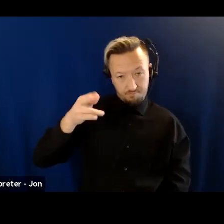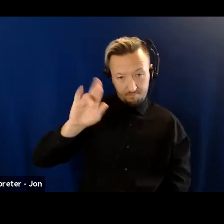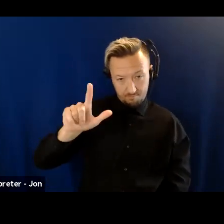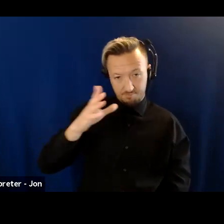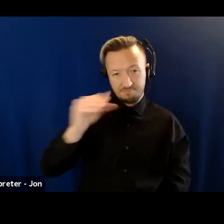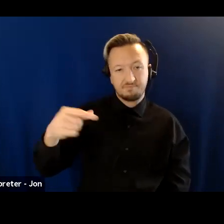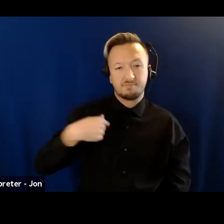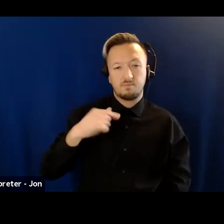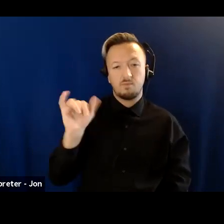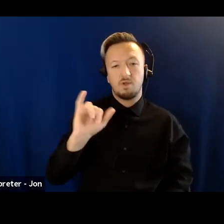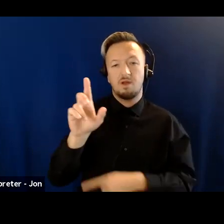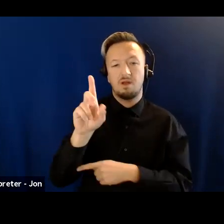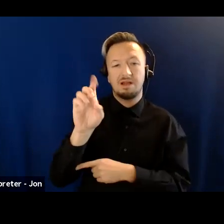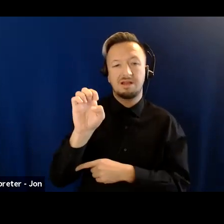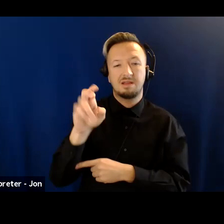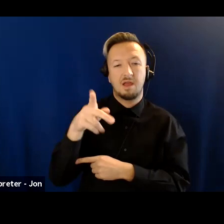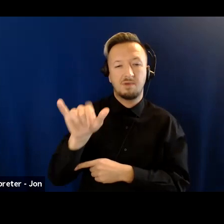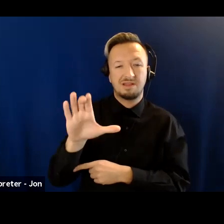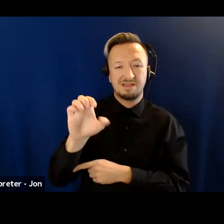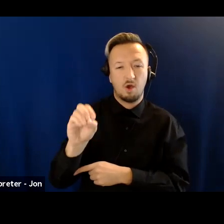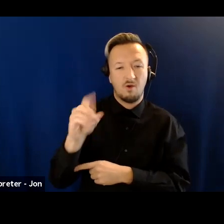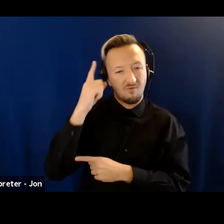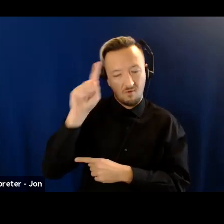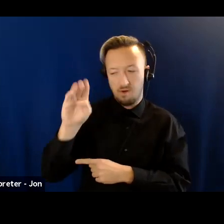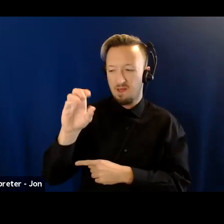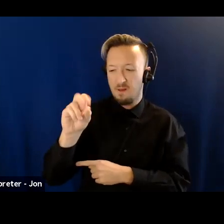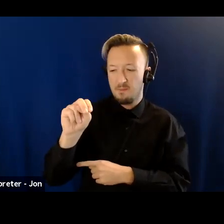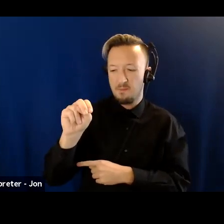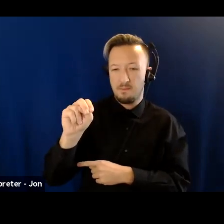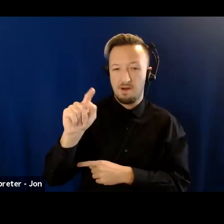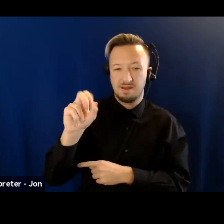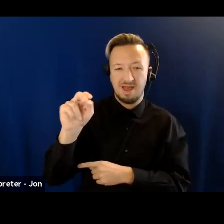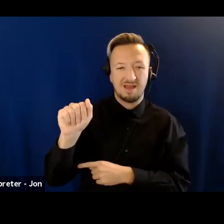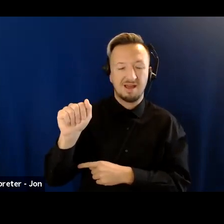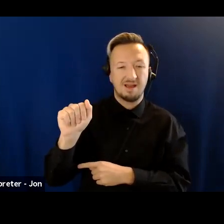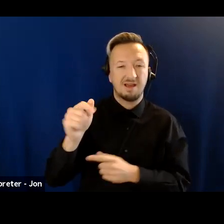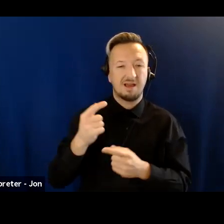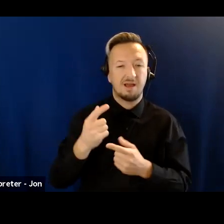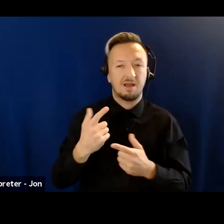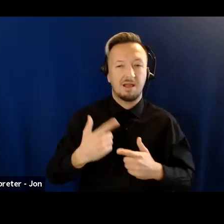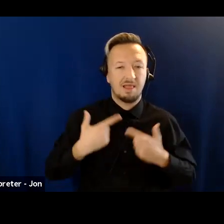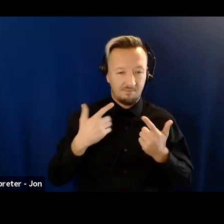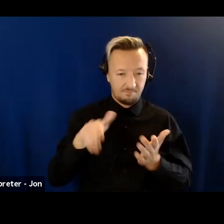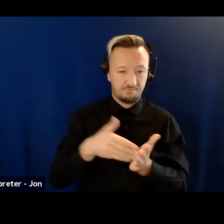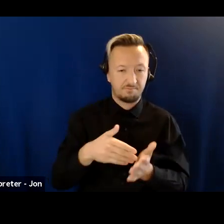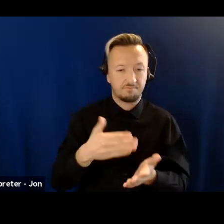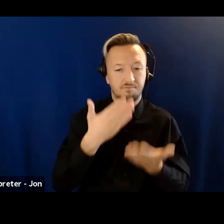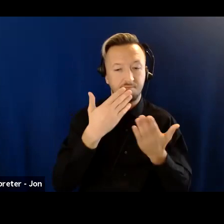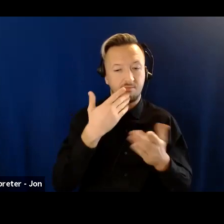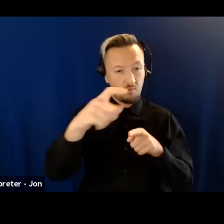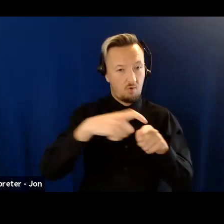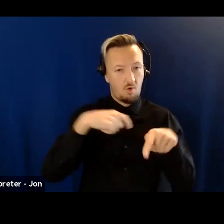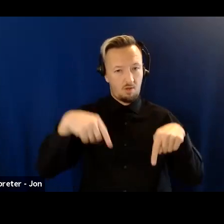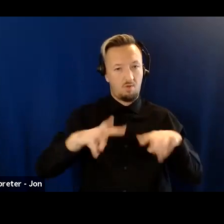CEO of the Montana Independent Living Project, and your facilitator for the call today. Thank you for joining us for this